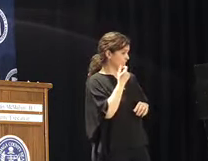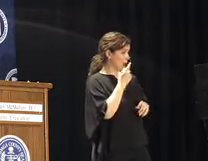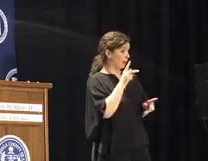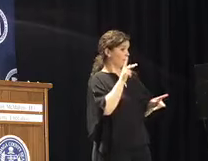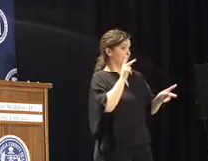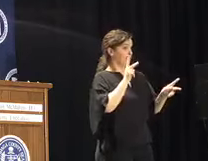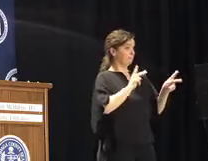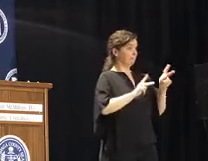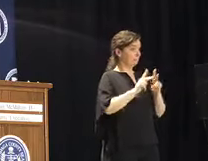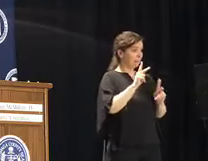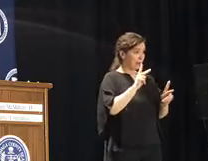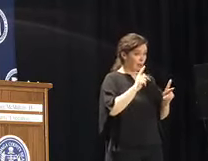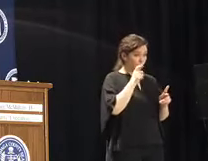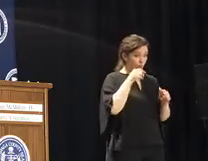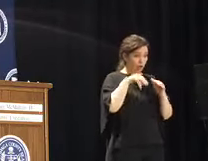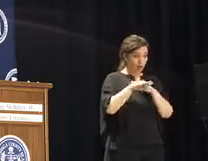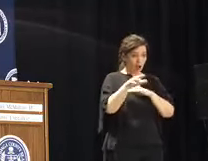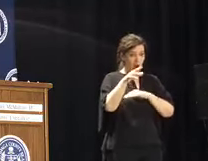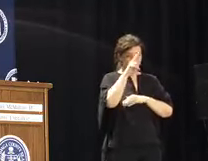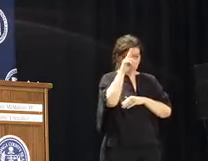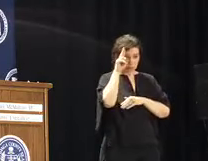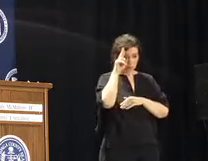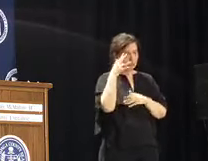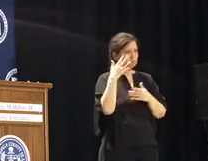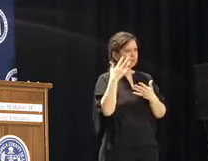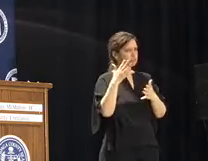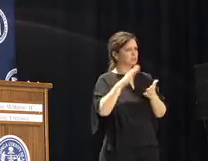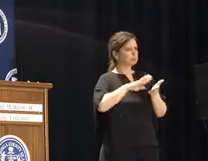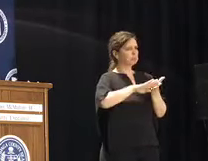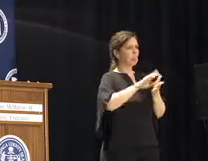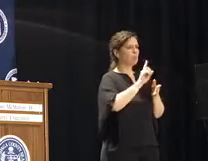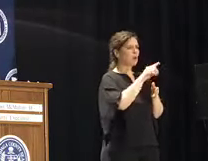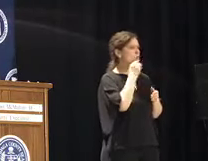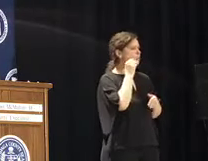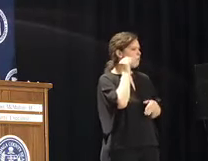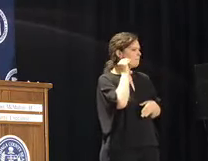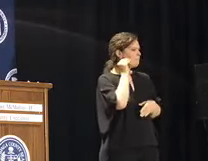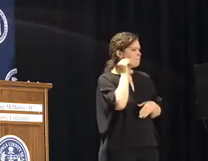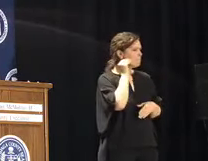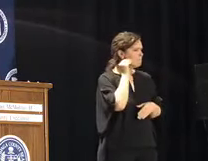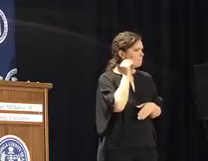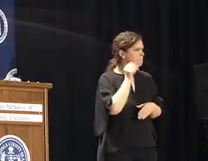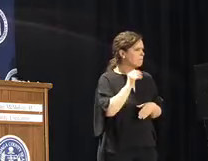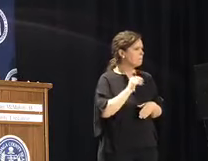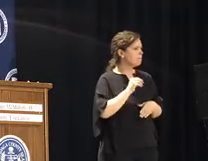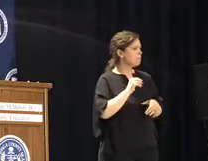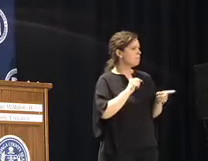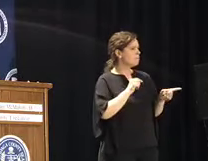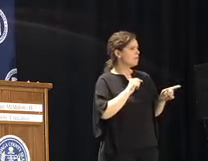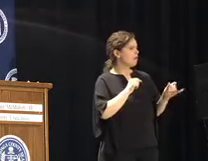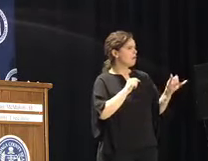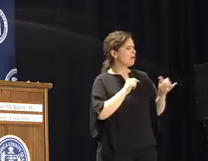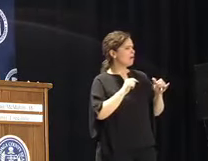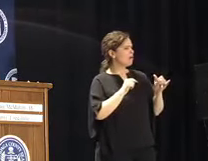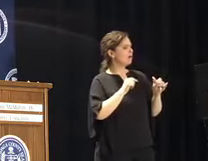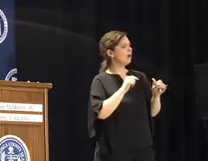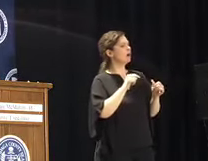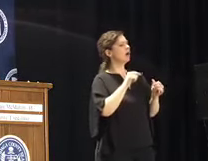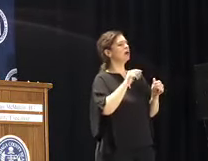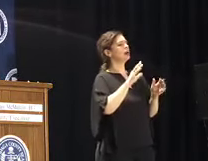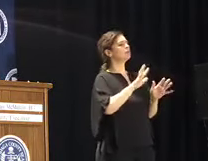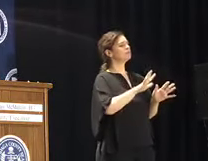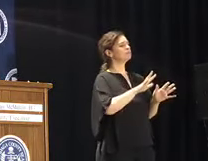we had a couple people that might have been in the hospital, went home. That doesn't mean they have tested negative for COVID. That just means they're doing a little